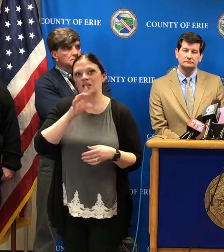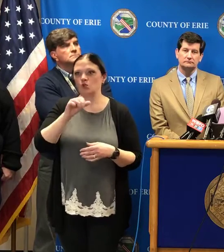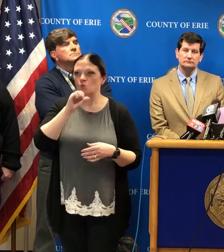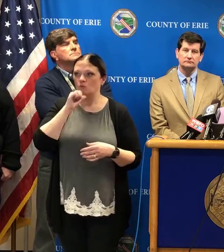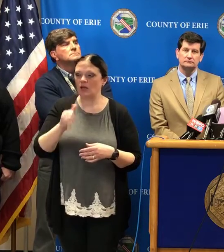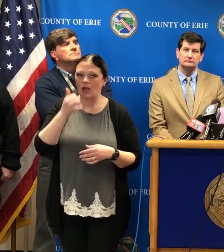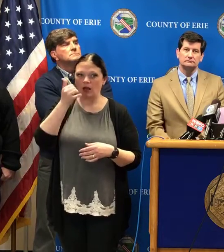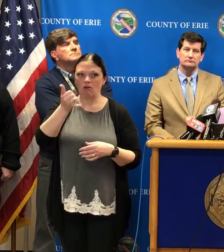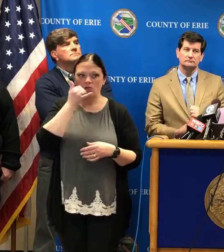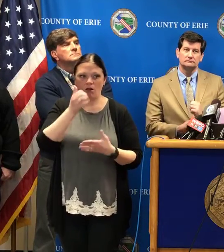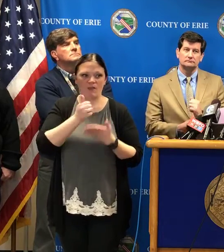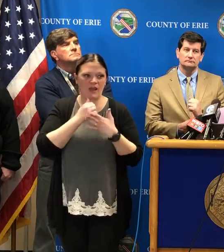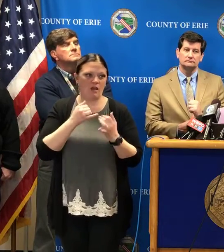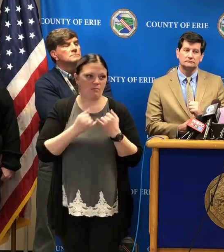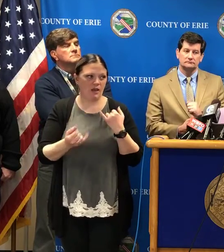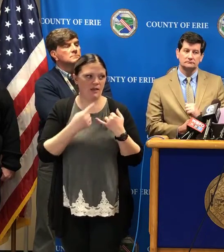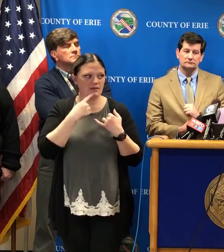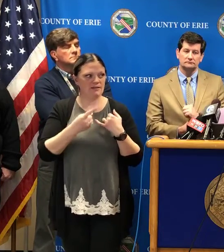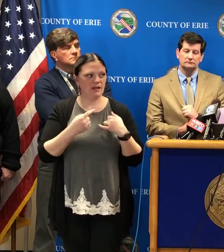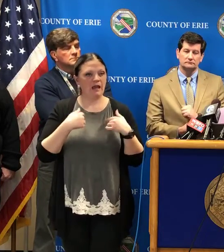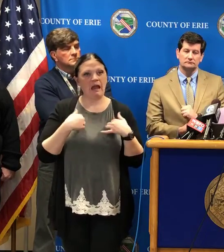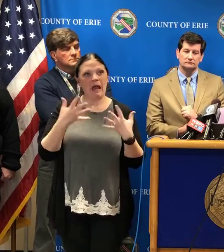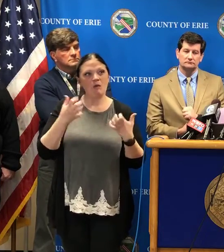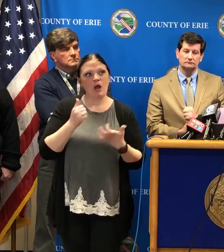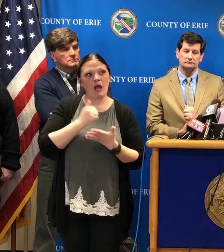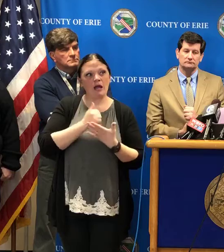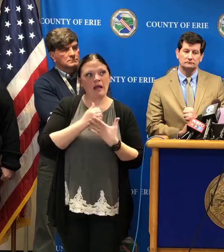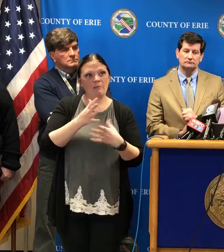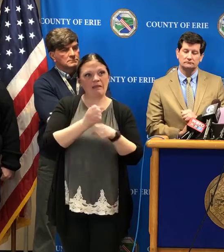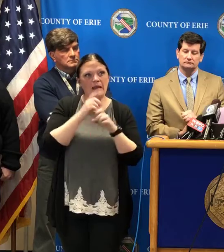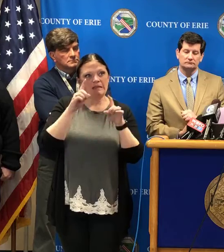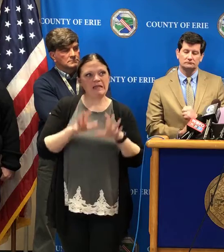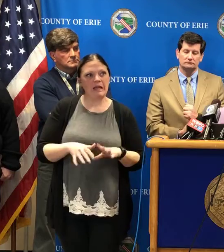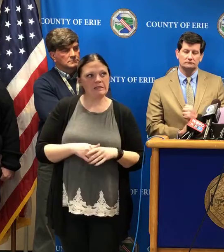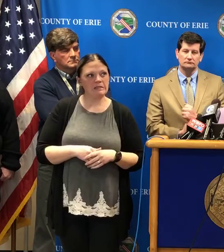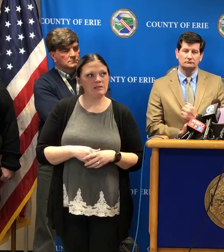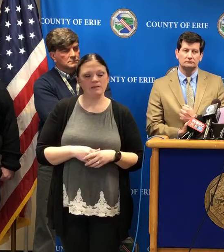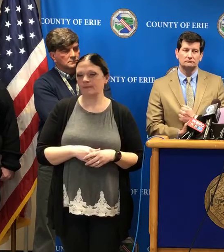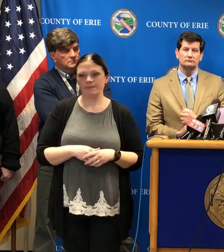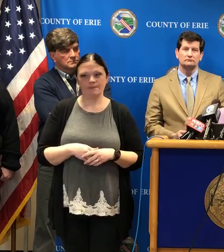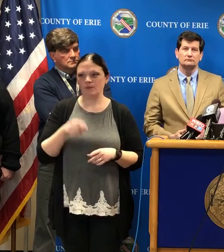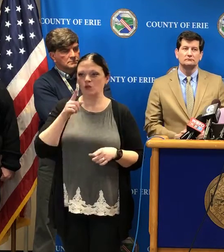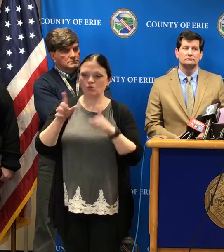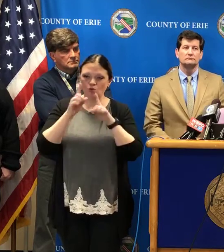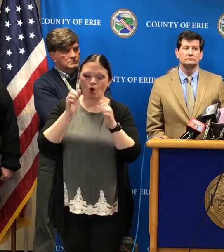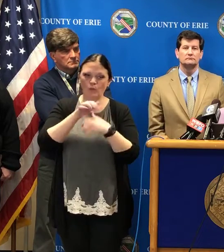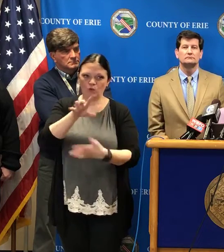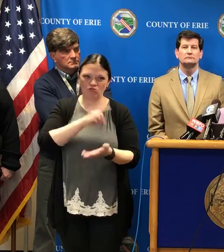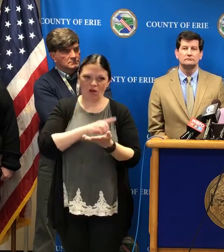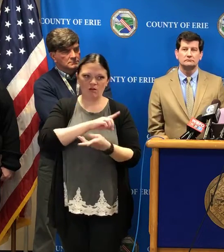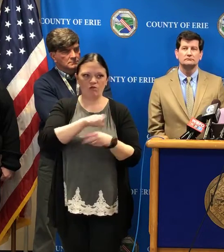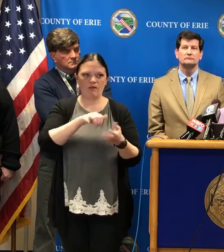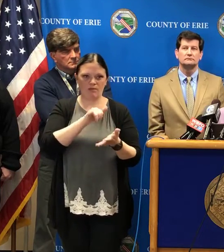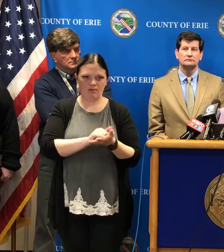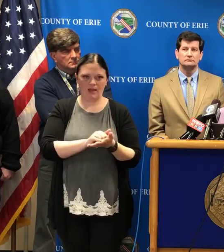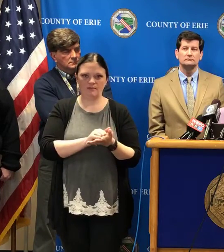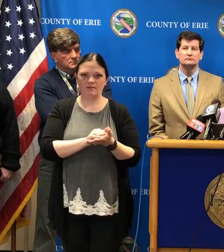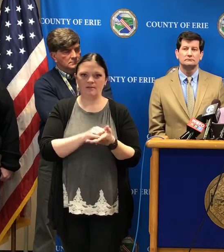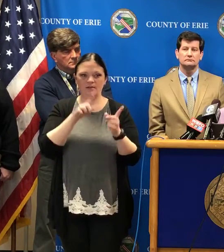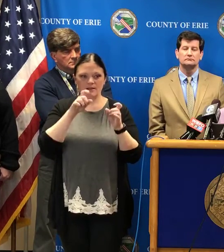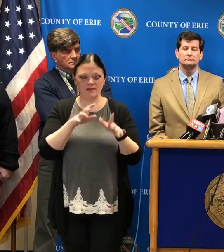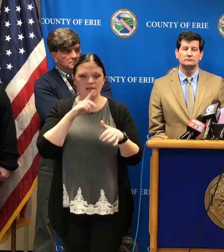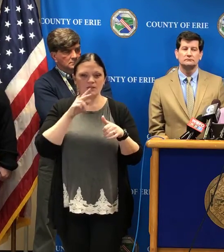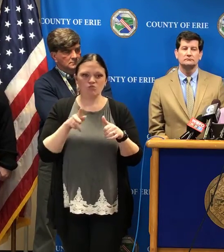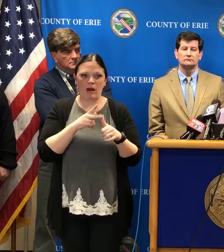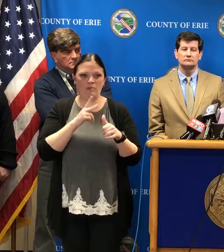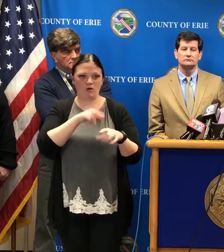not call our helpline and say, "I want help getting a test." That is something that you talk to your healthcare provider. That is a test that is